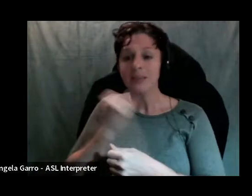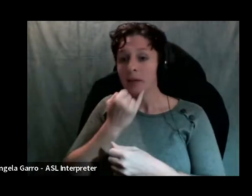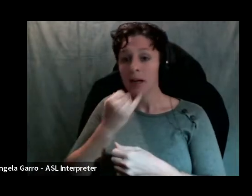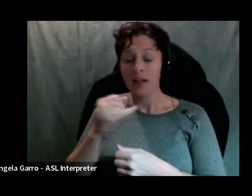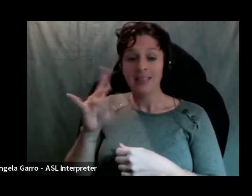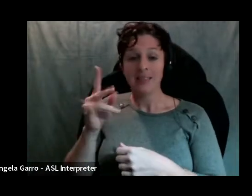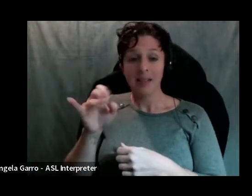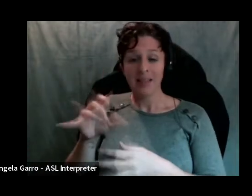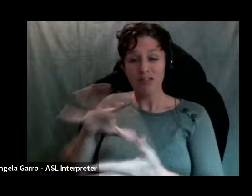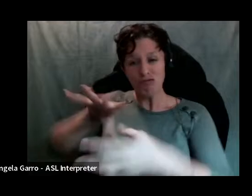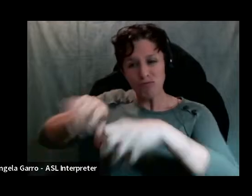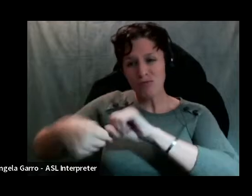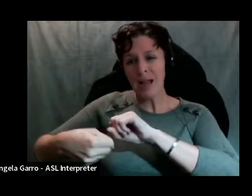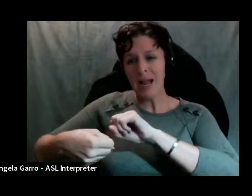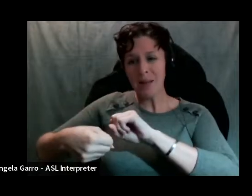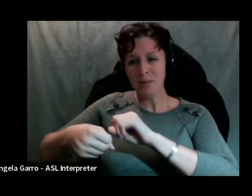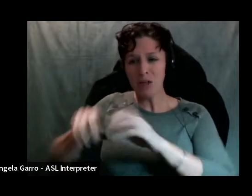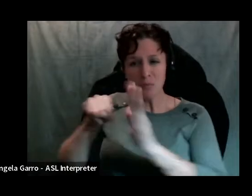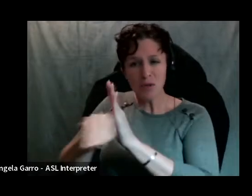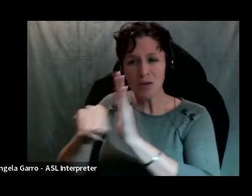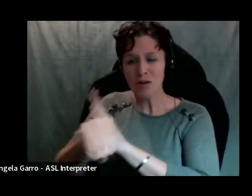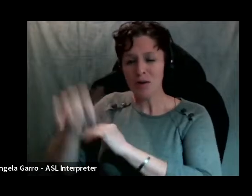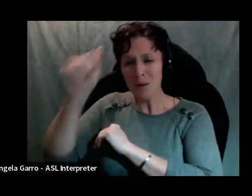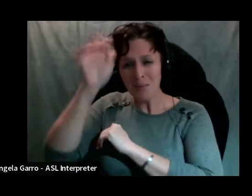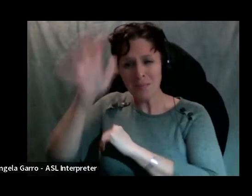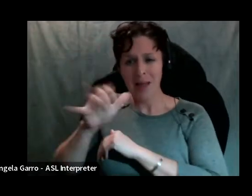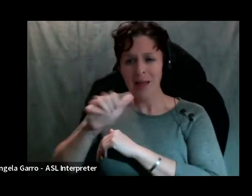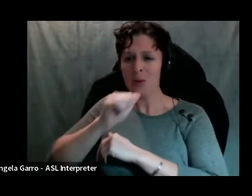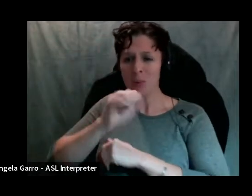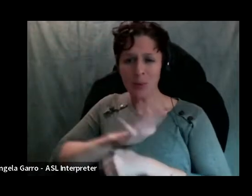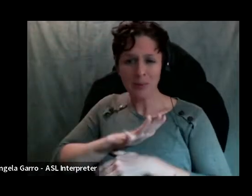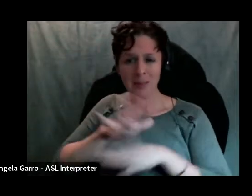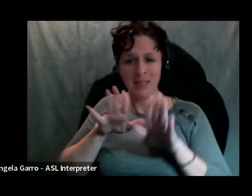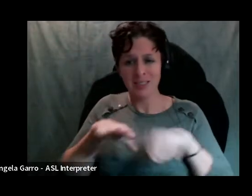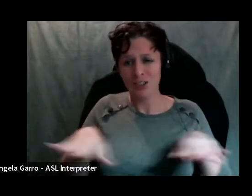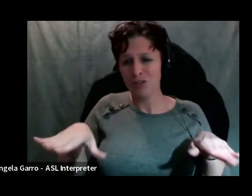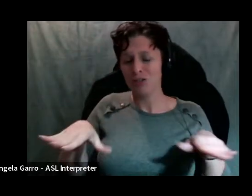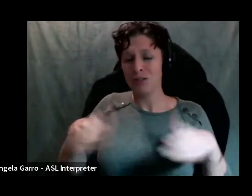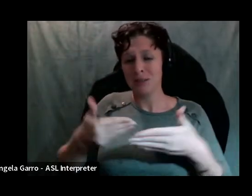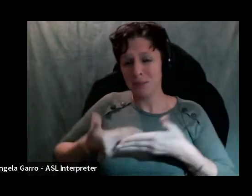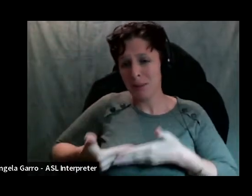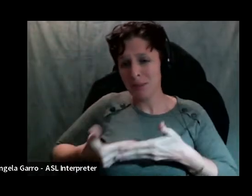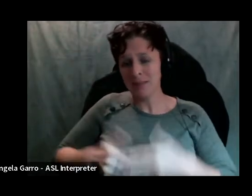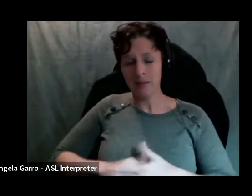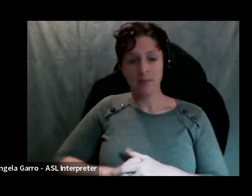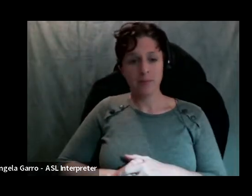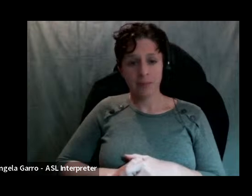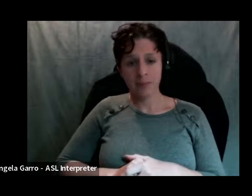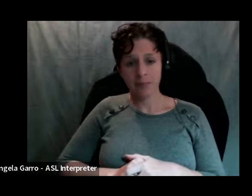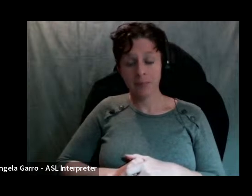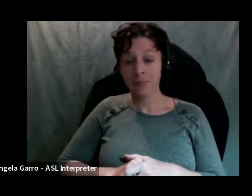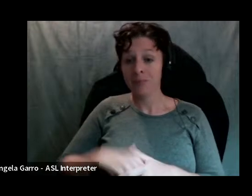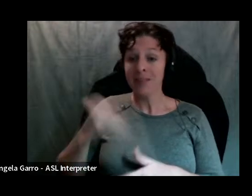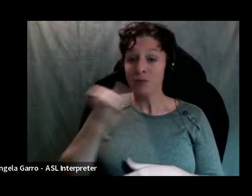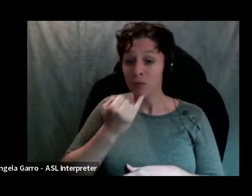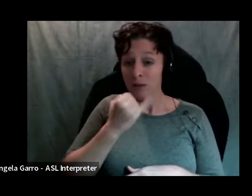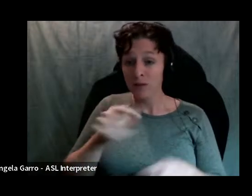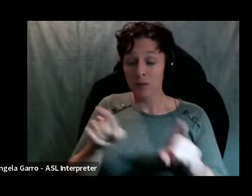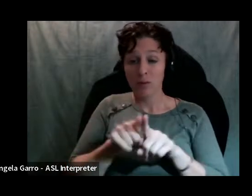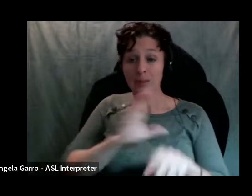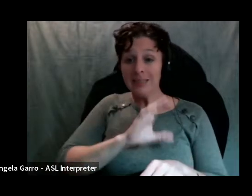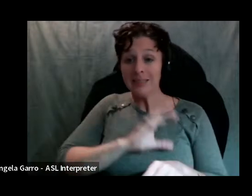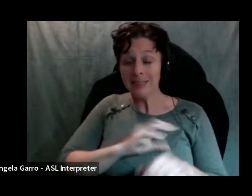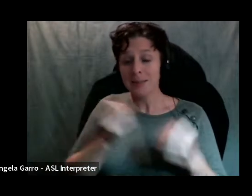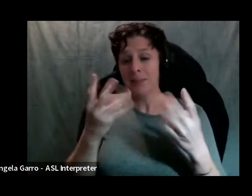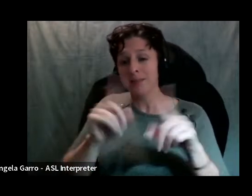rape and gleeful murder of men, women, children, and babies. Israelis as well as citizens of many